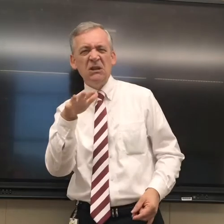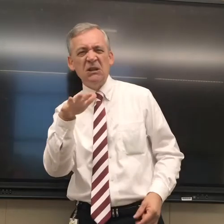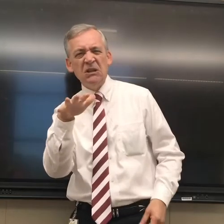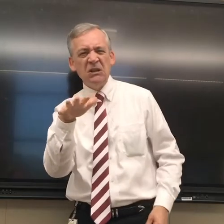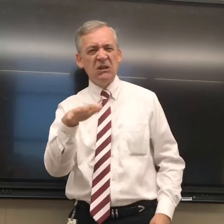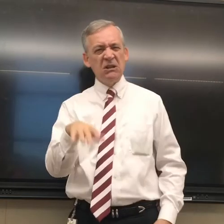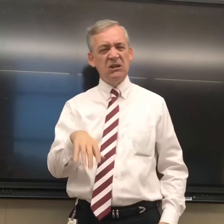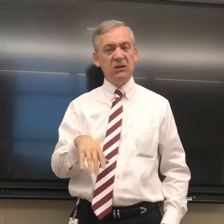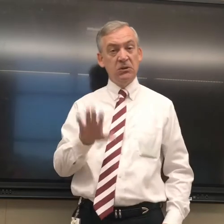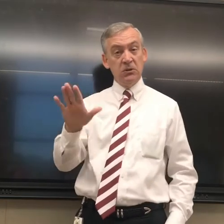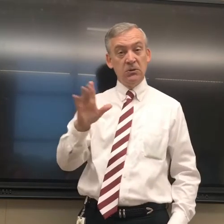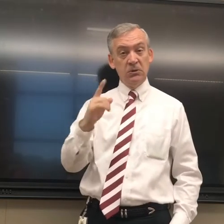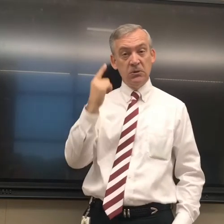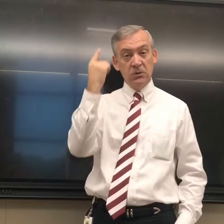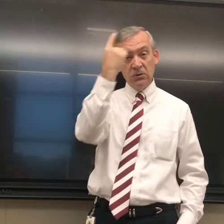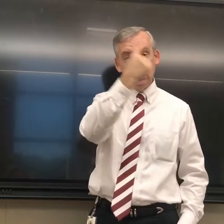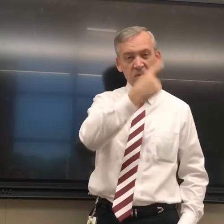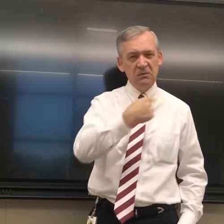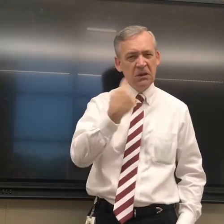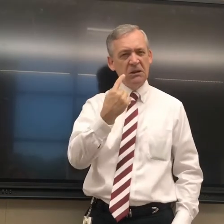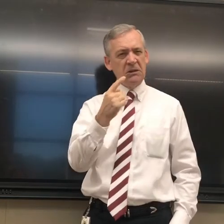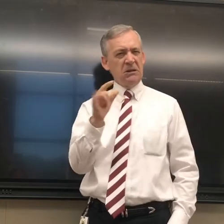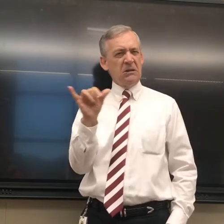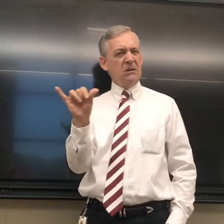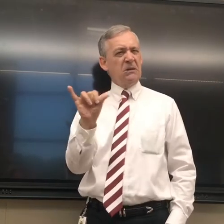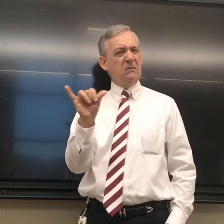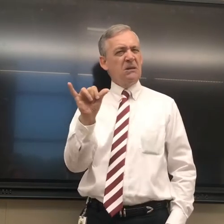and her face had Indian-like features